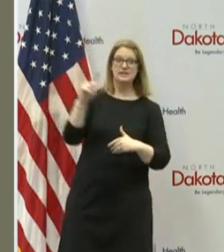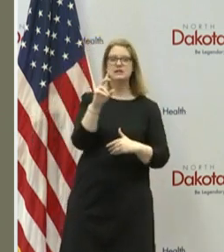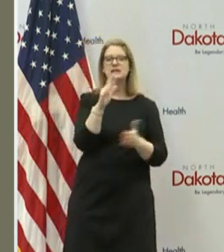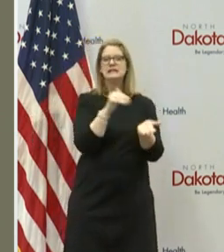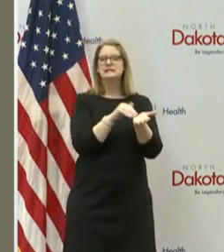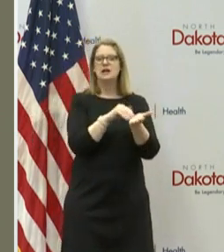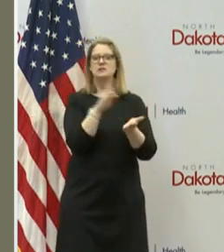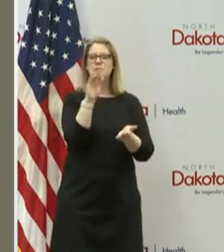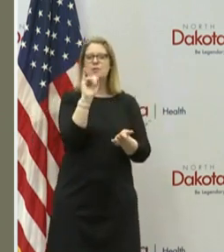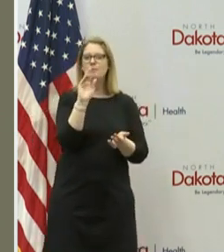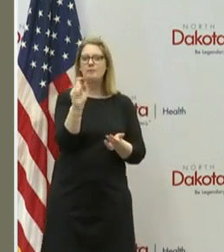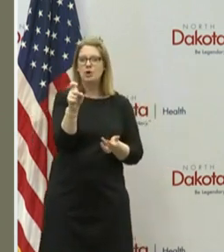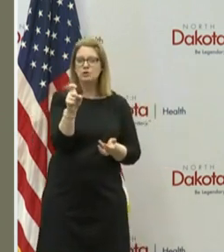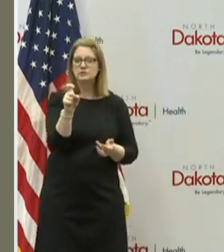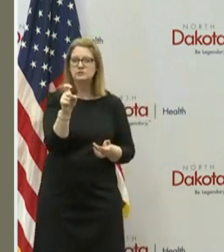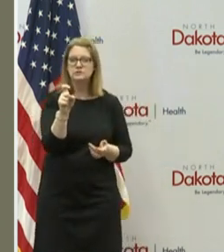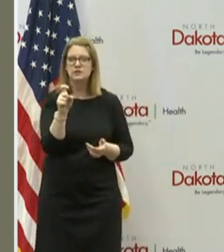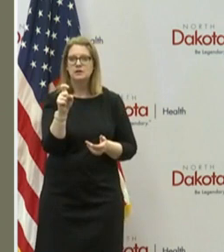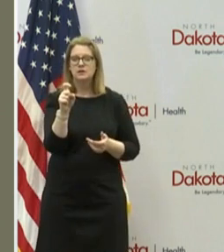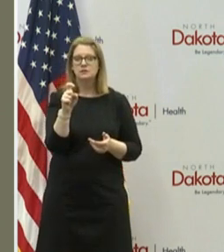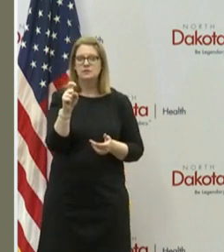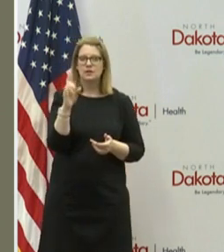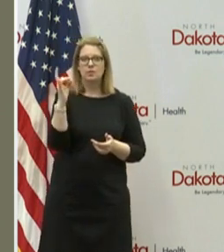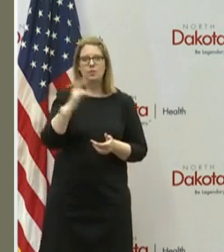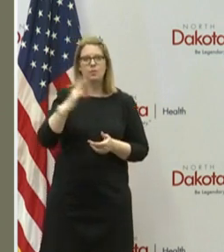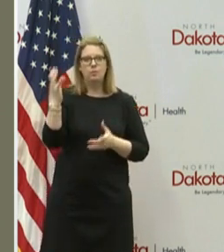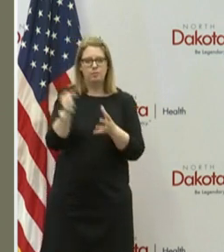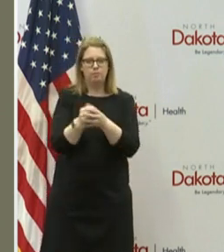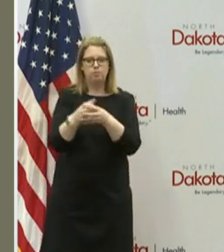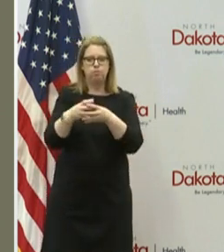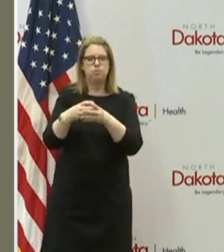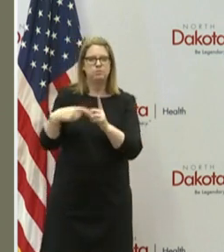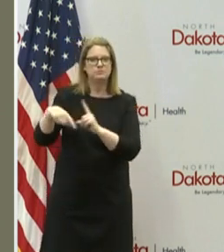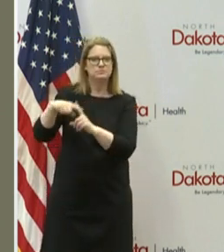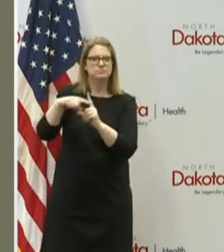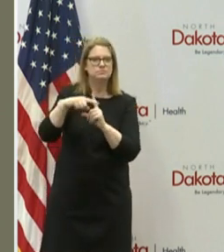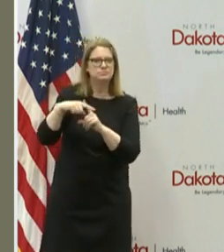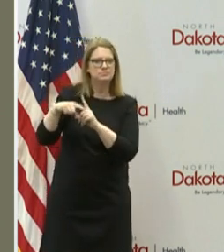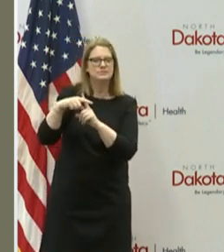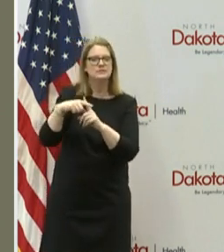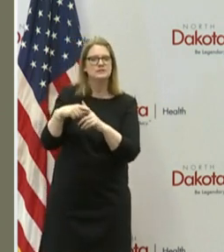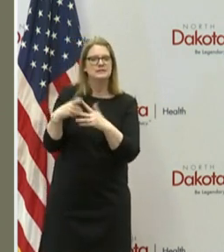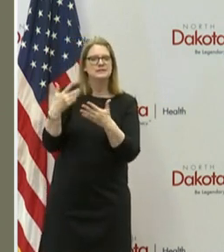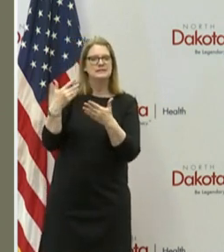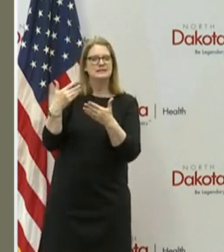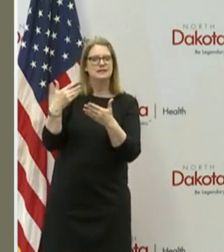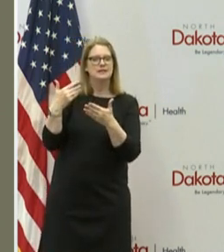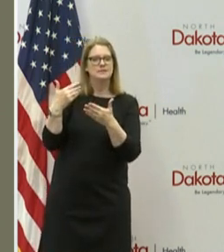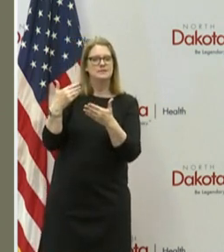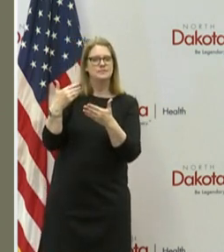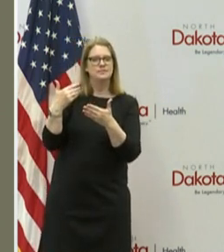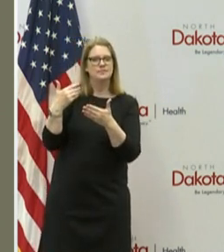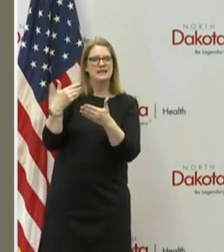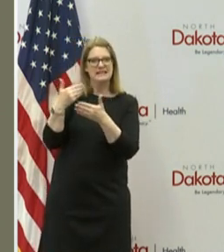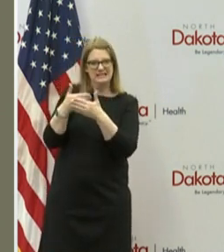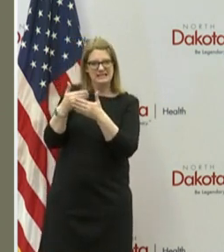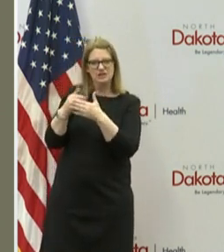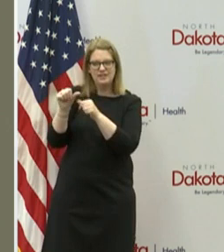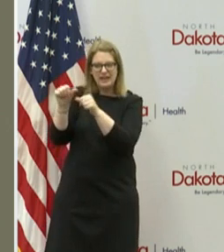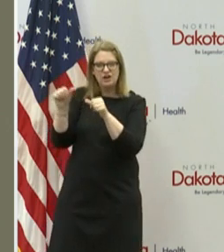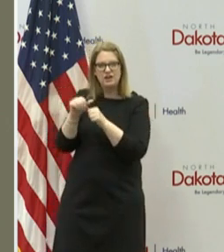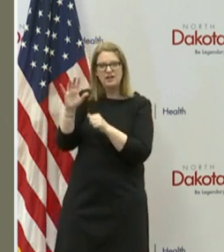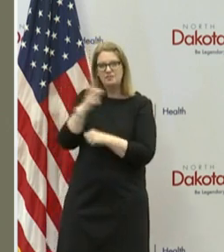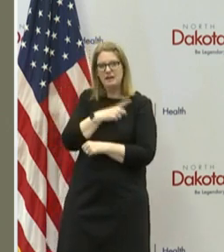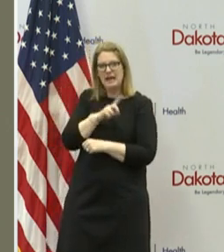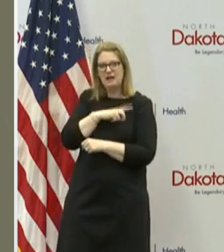the hottest outbreaks in the country are in some of the counties surrounding the metropolitan area in Minneapolis, St.